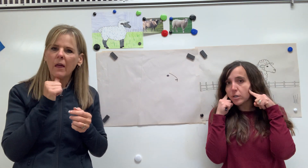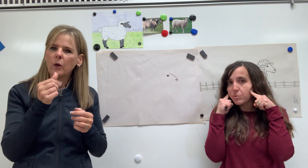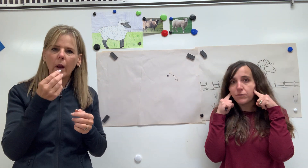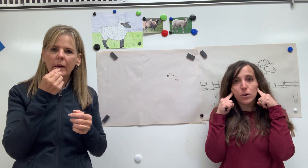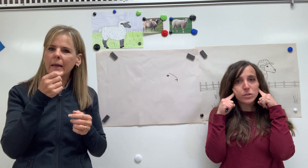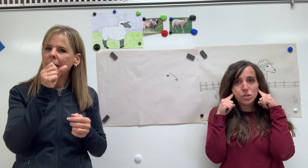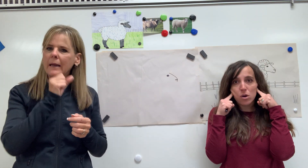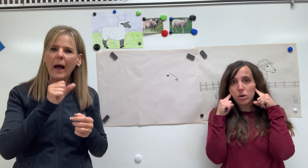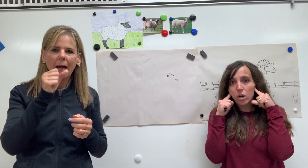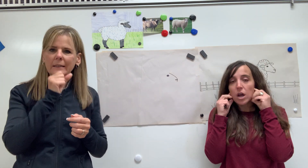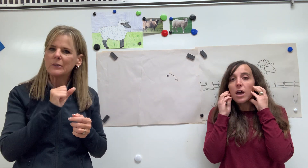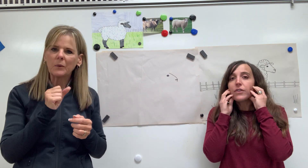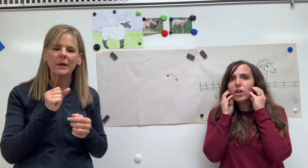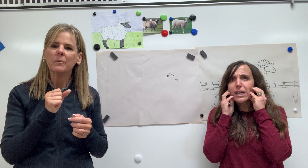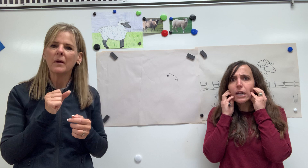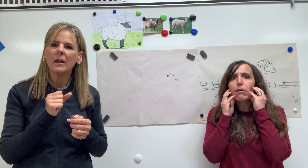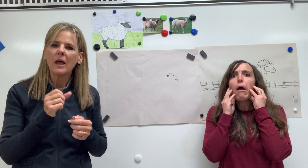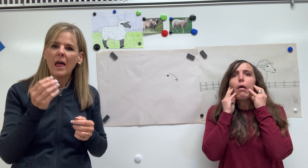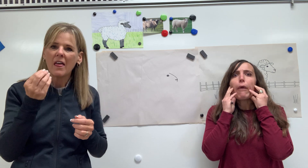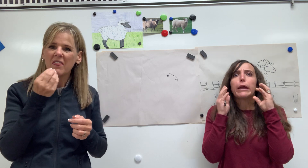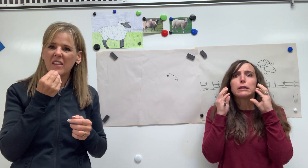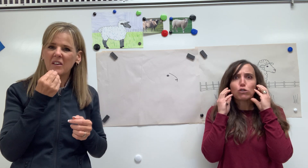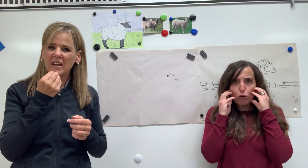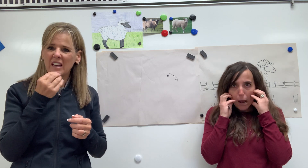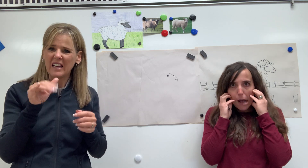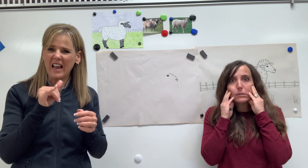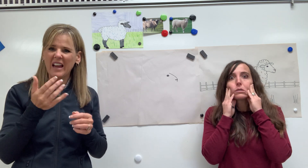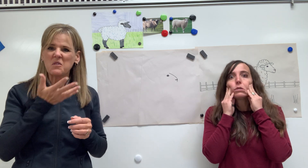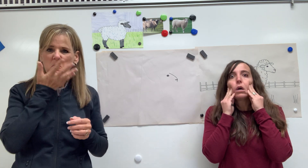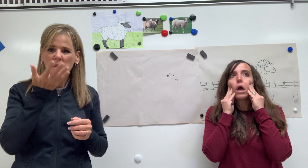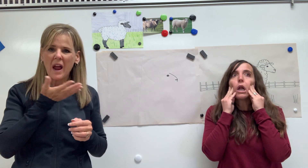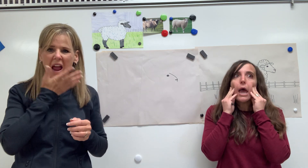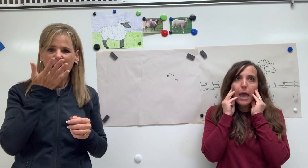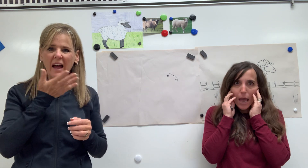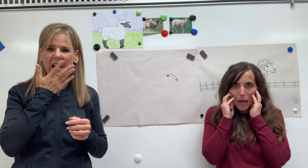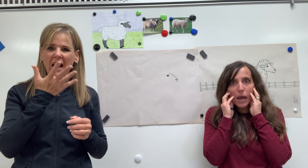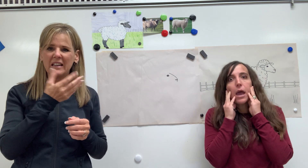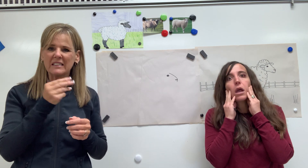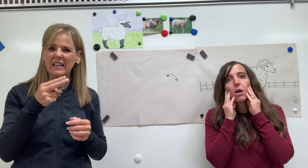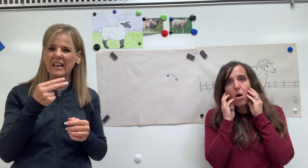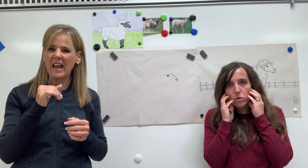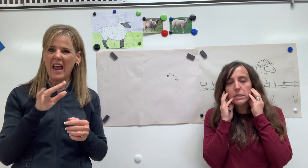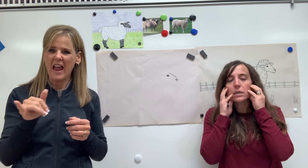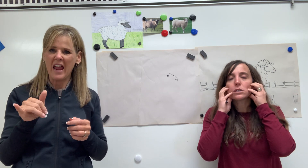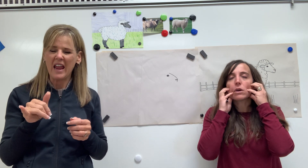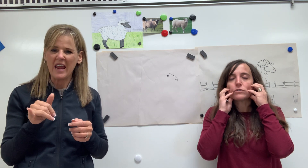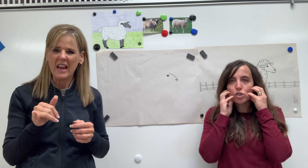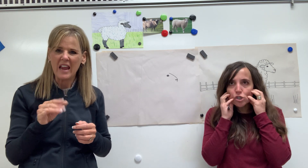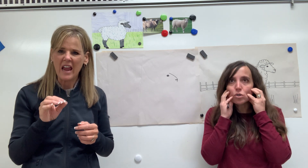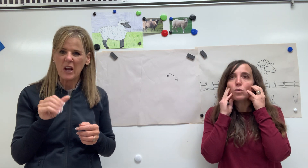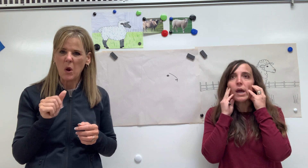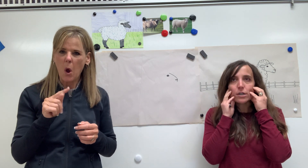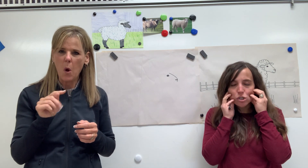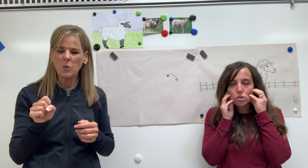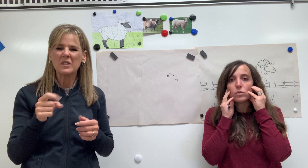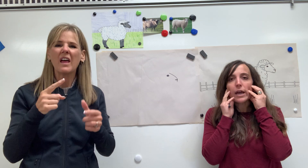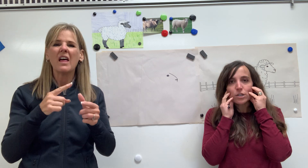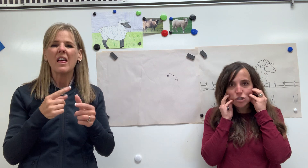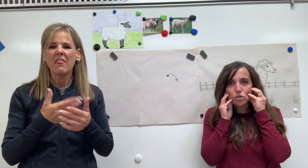and frozen yogurt. They're eating like grass and hay and oats, things that you have to chew and chew and chew